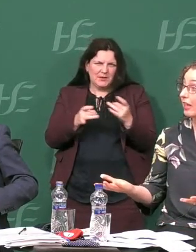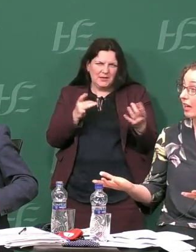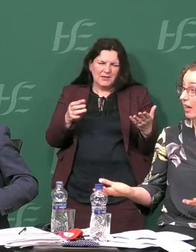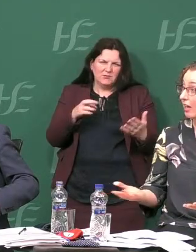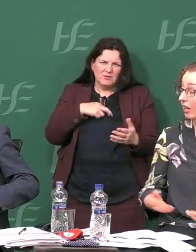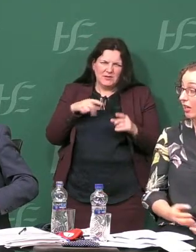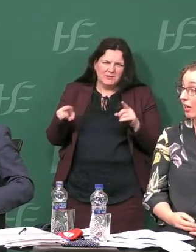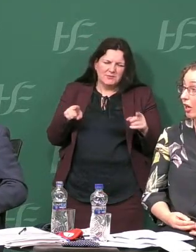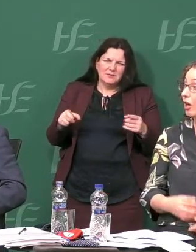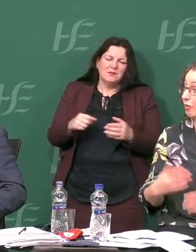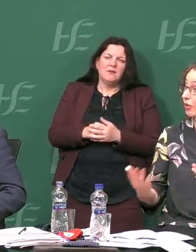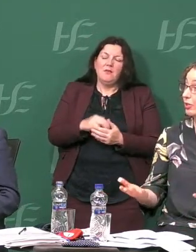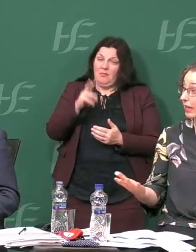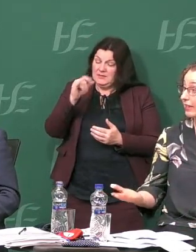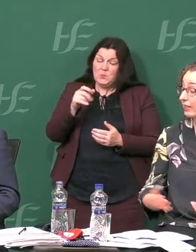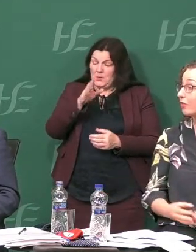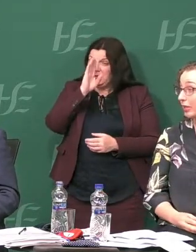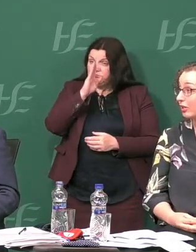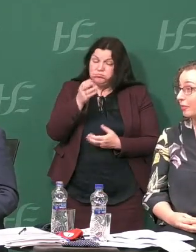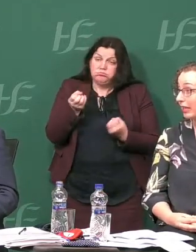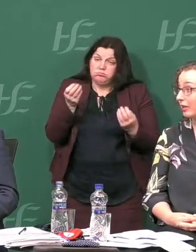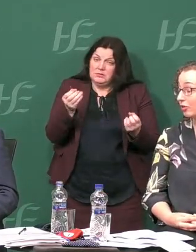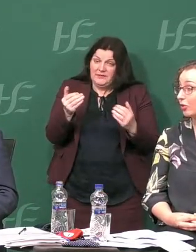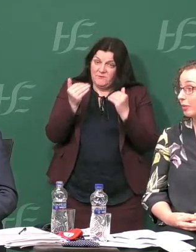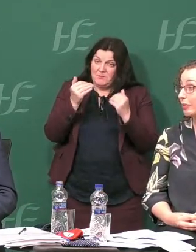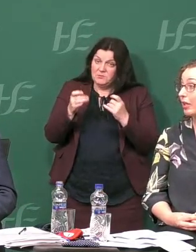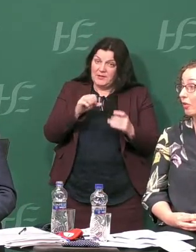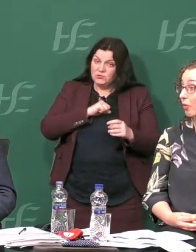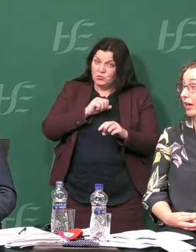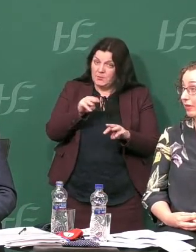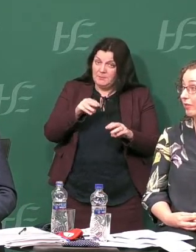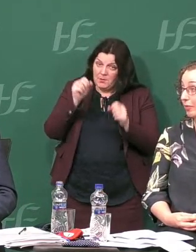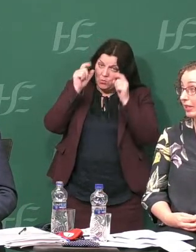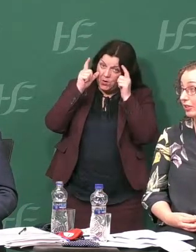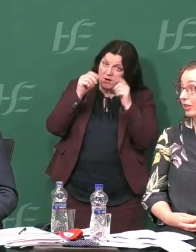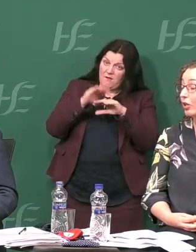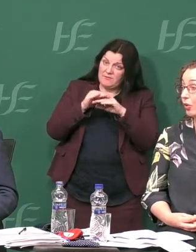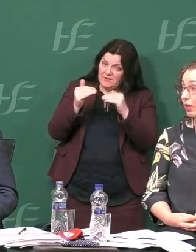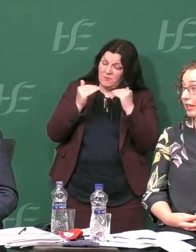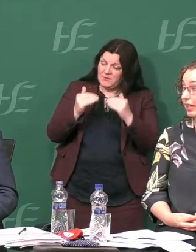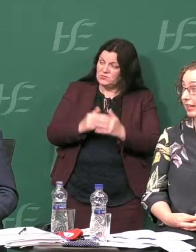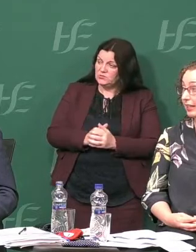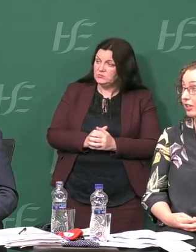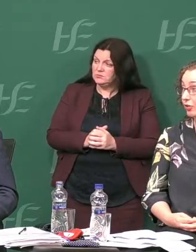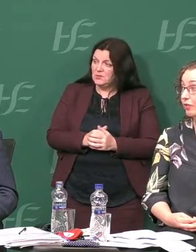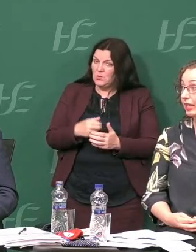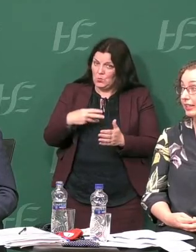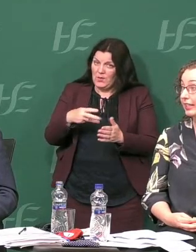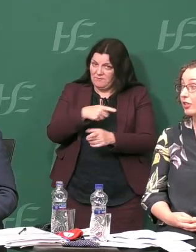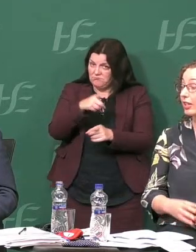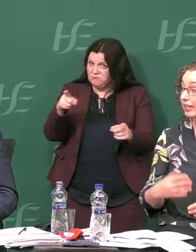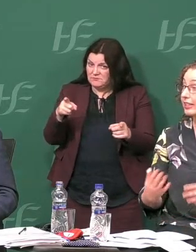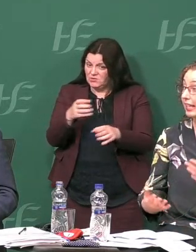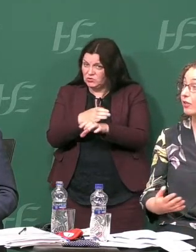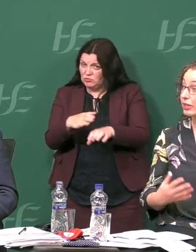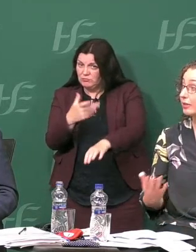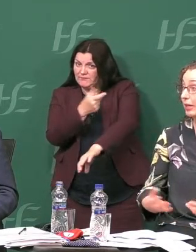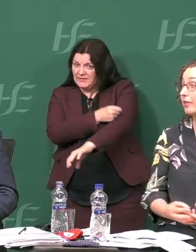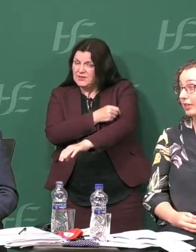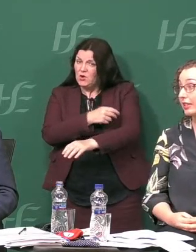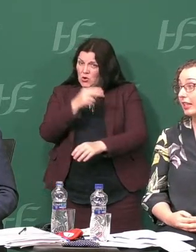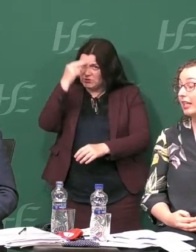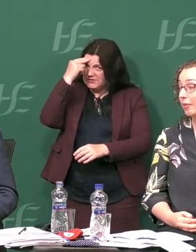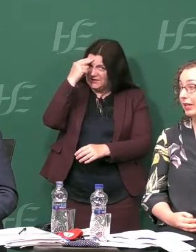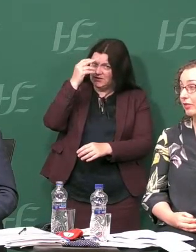we're being upfront about this information and making sure that people are aware of the information when they're getting their children vaccinated, so they understand the